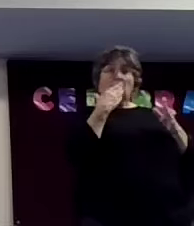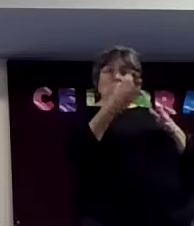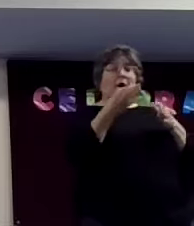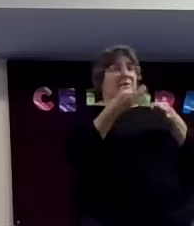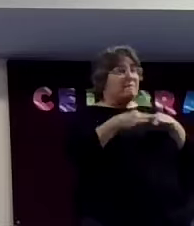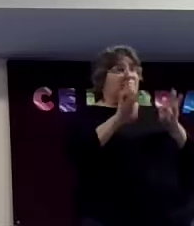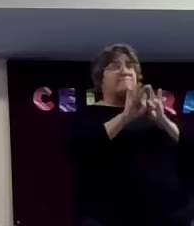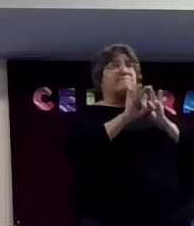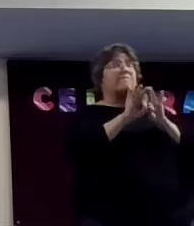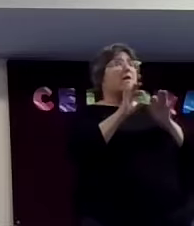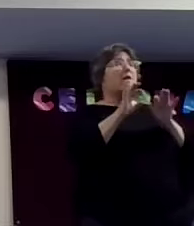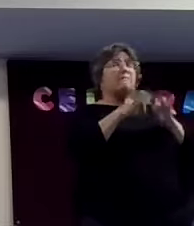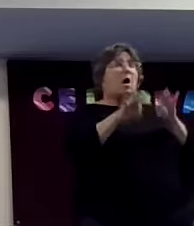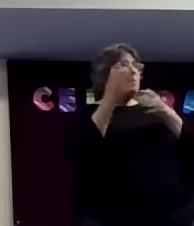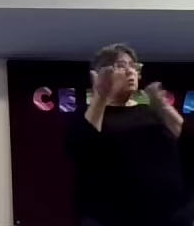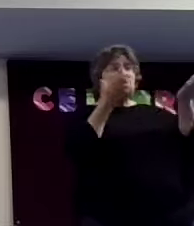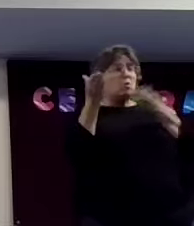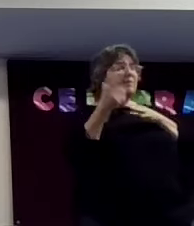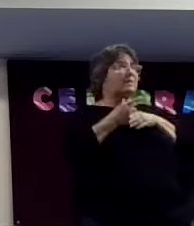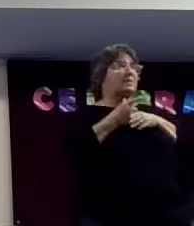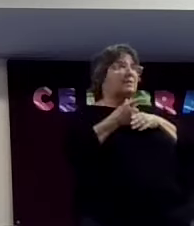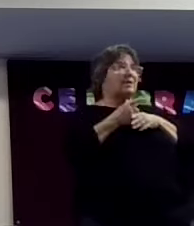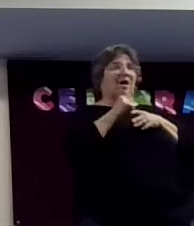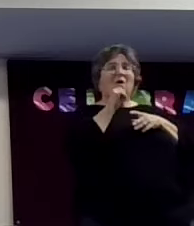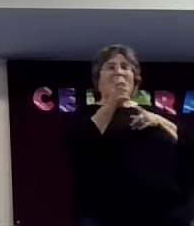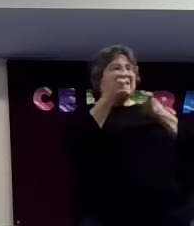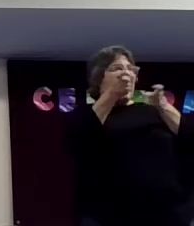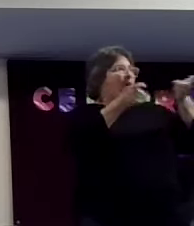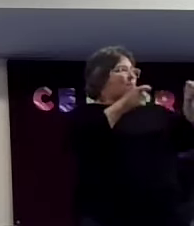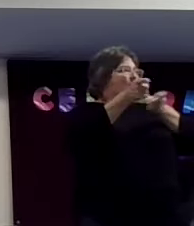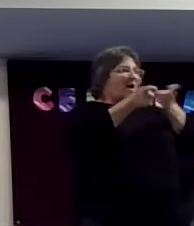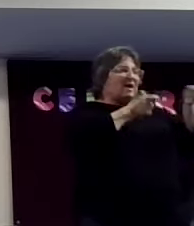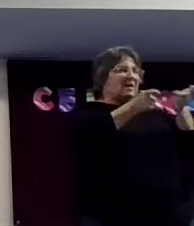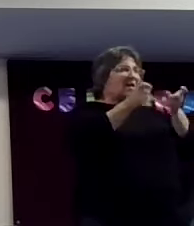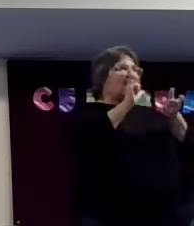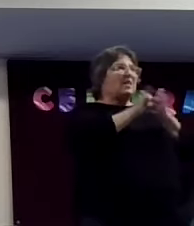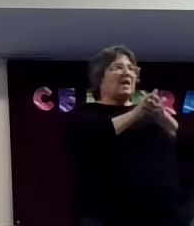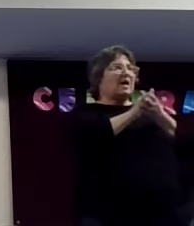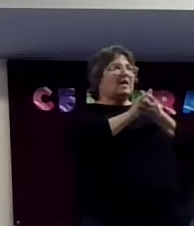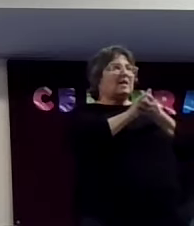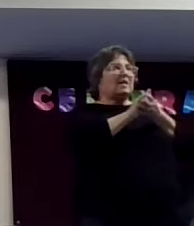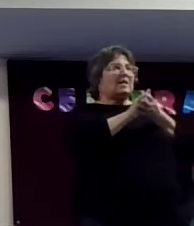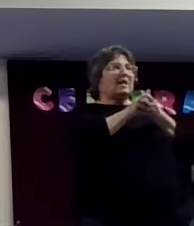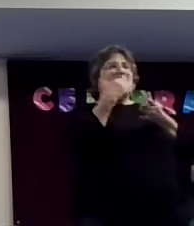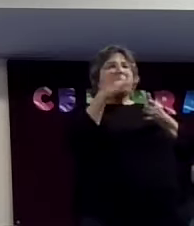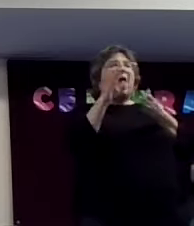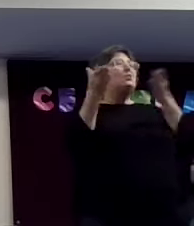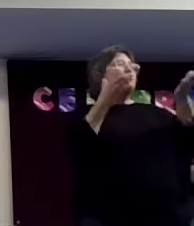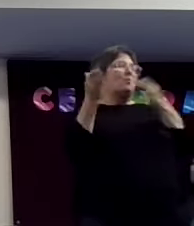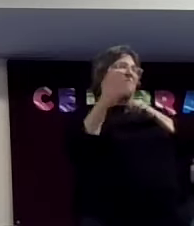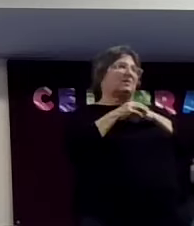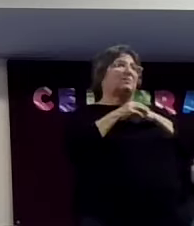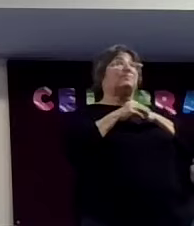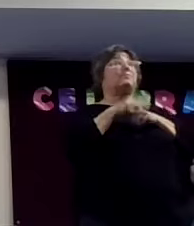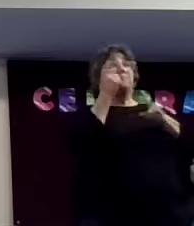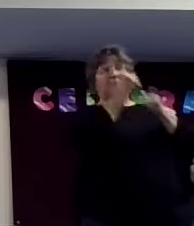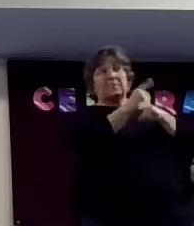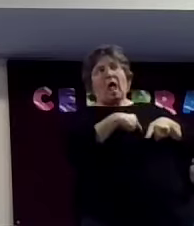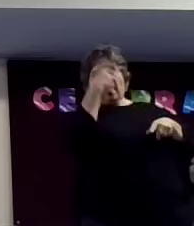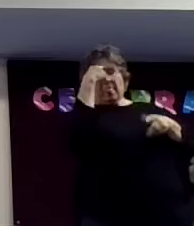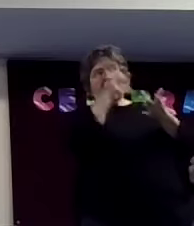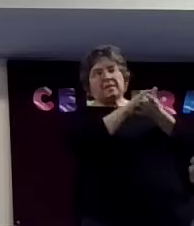For a valid service, we shouldn't be regulated to like a bond and service. Right,